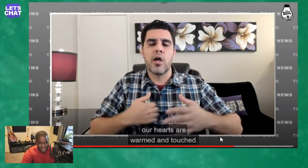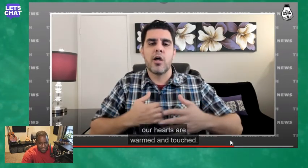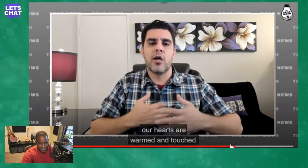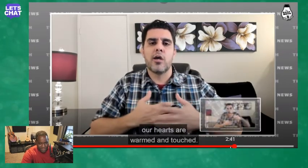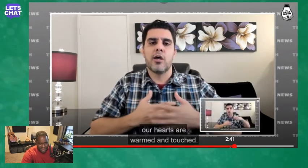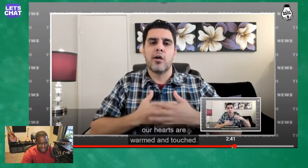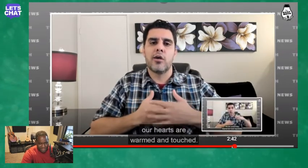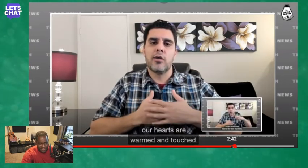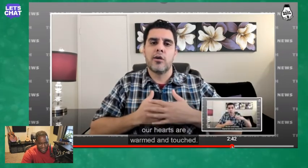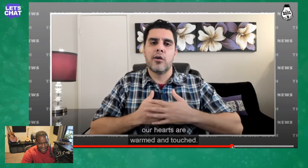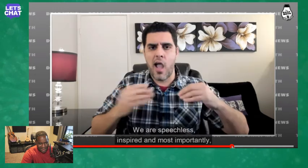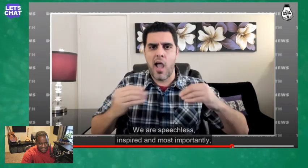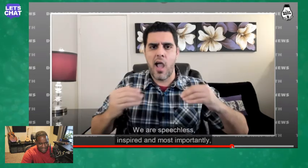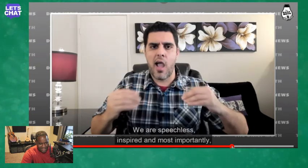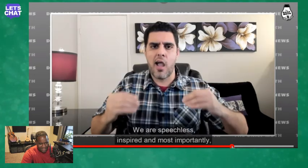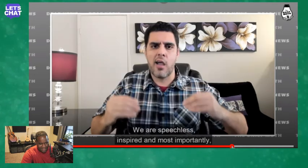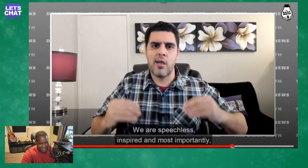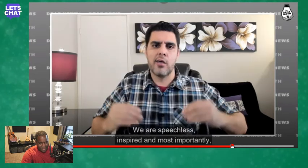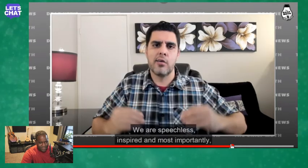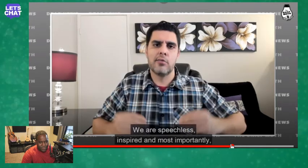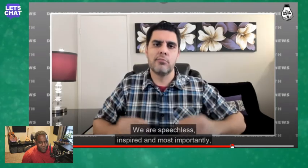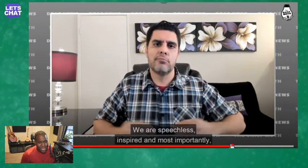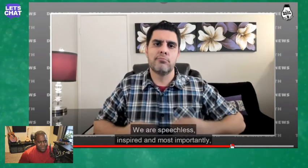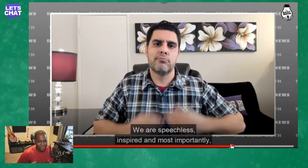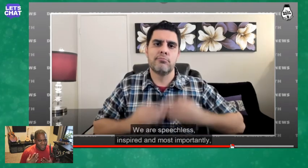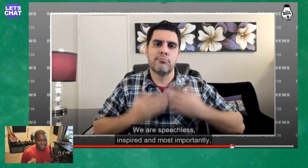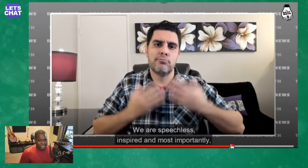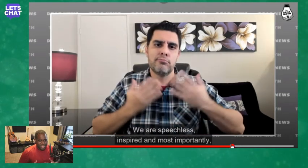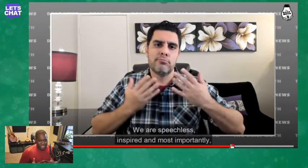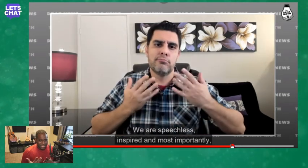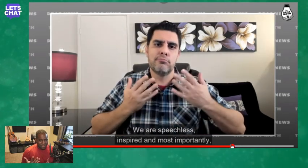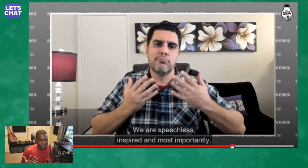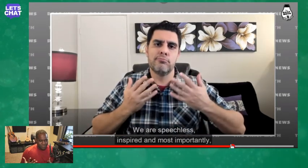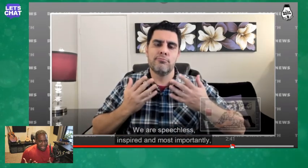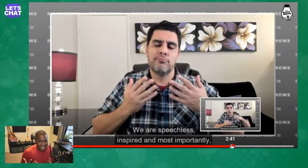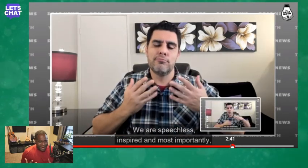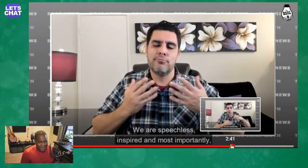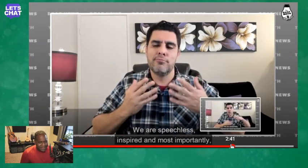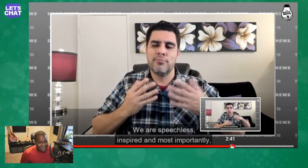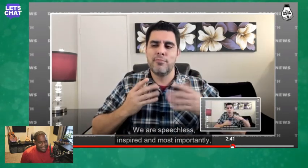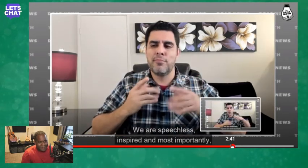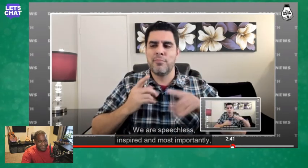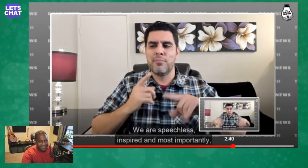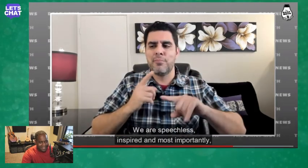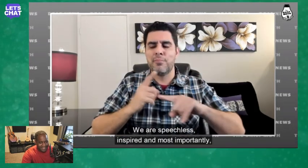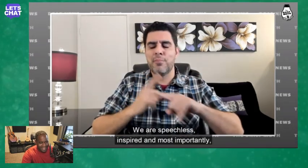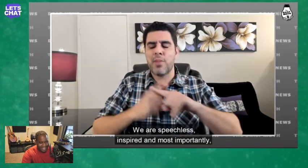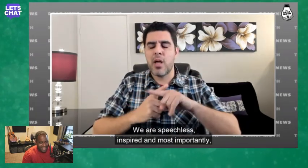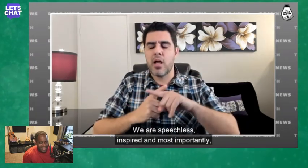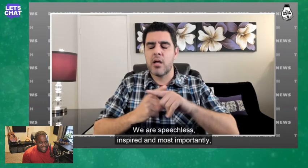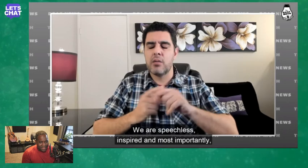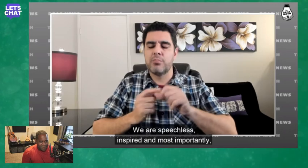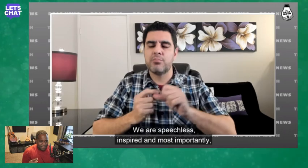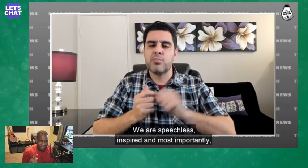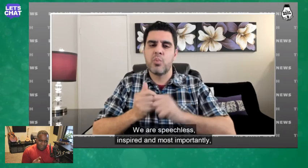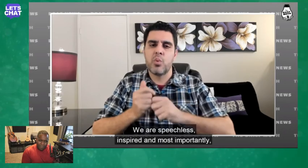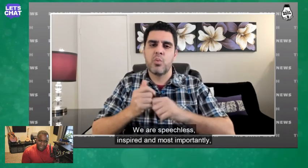It's incredible. Inspired. It's incredible. Inspired. What else is he saying?